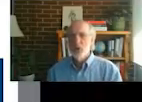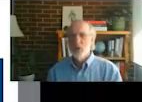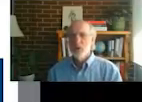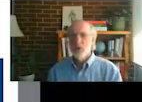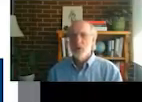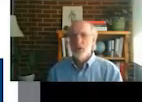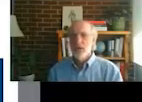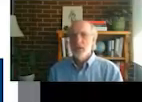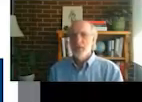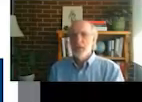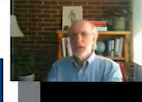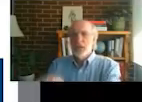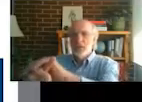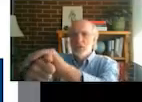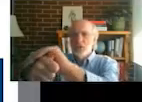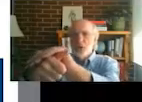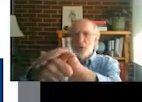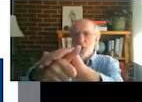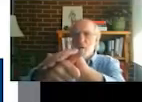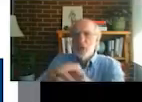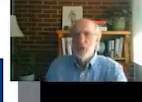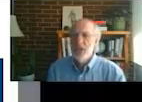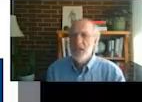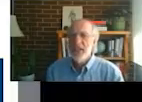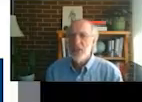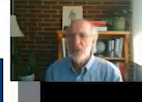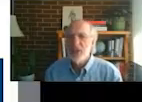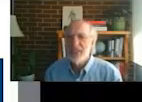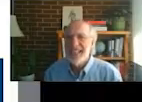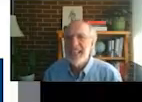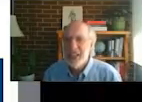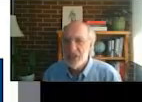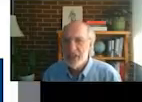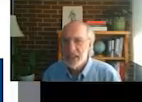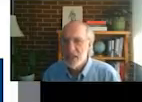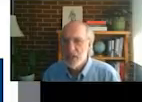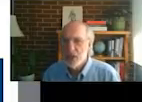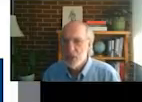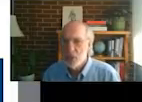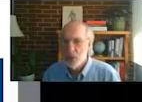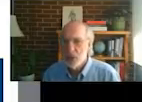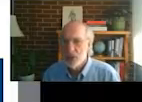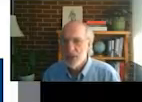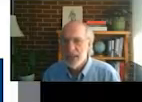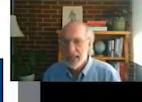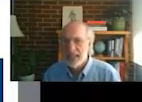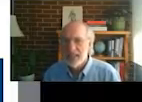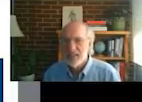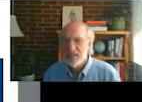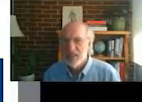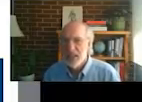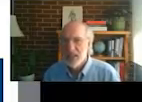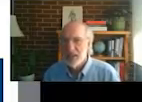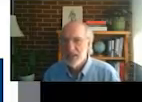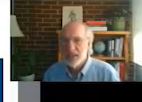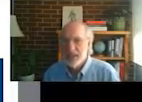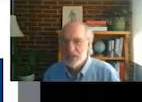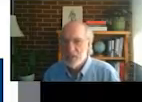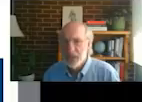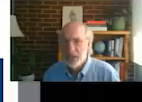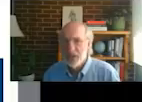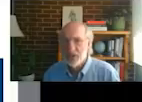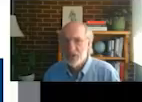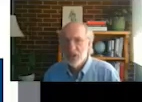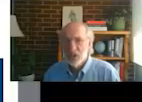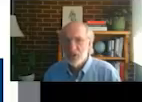bowl or a turtle, they're hearing the word as